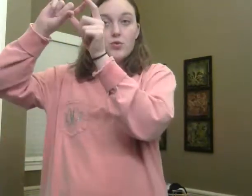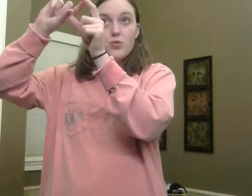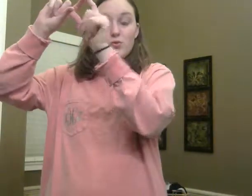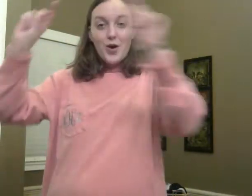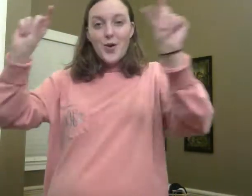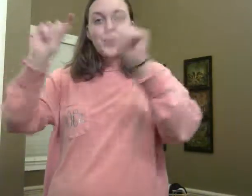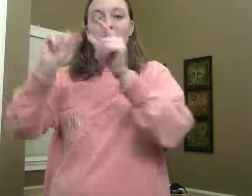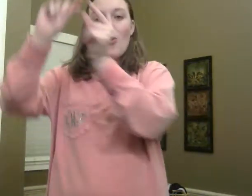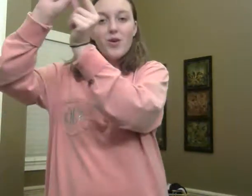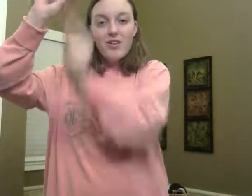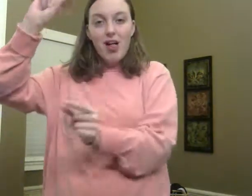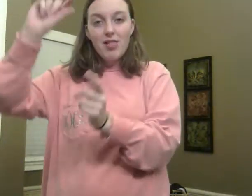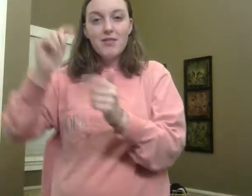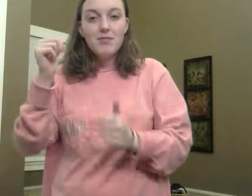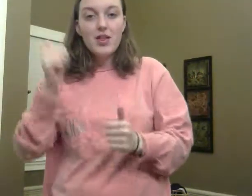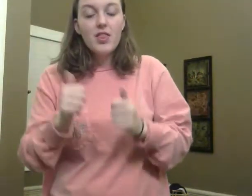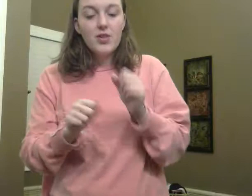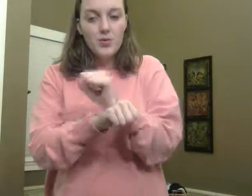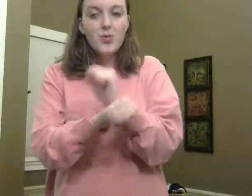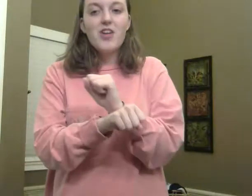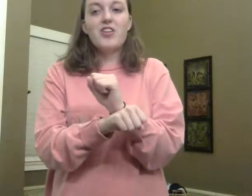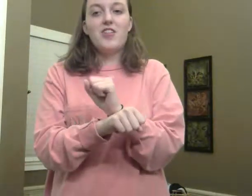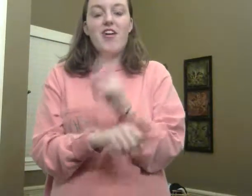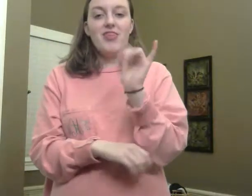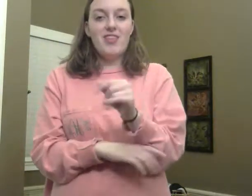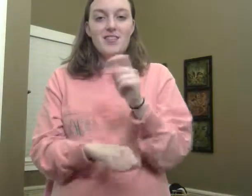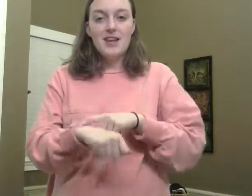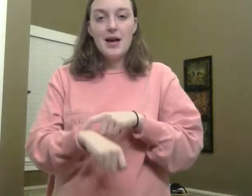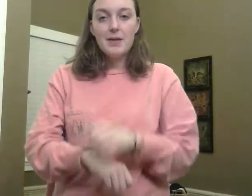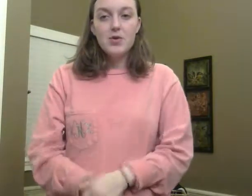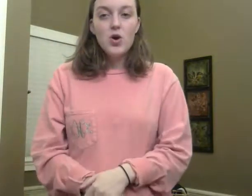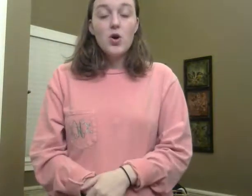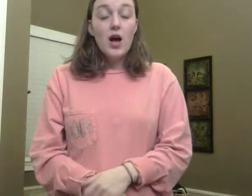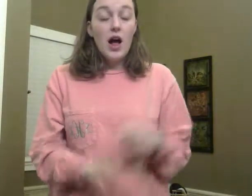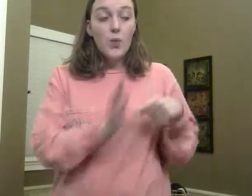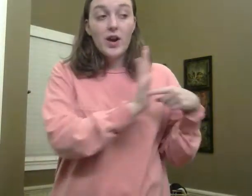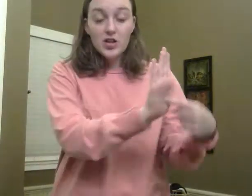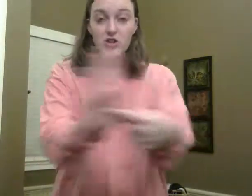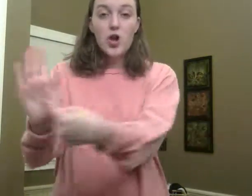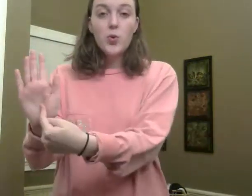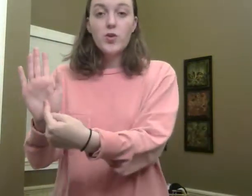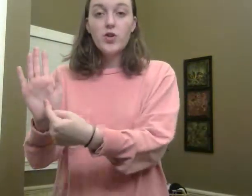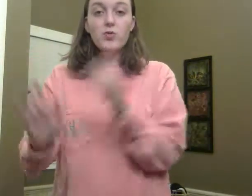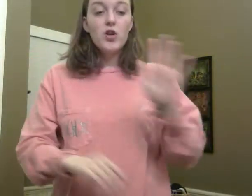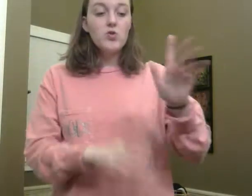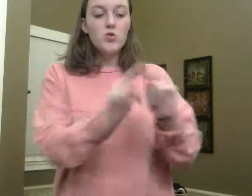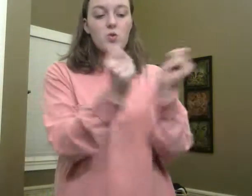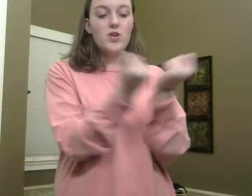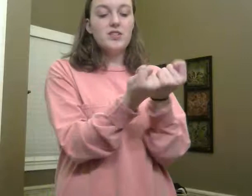time. Whenever I show you what row or column we're working on, your team is going to try to find the answers to